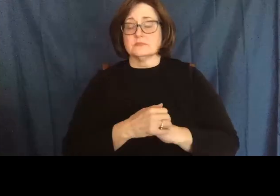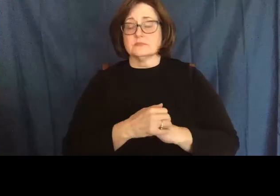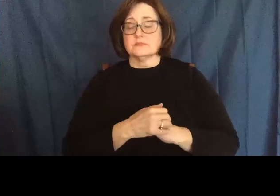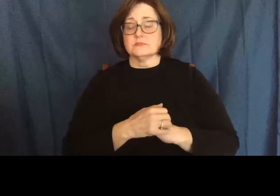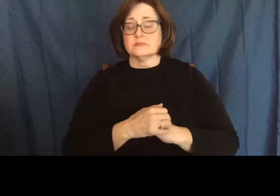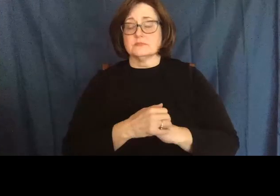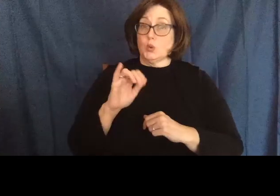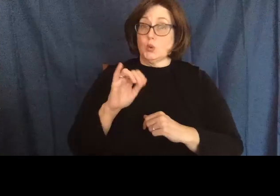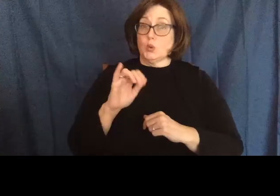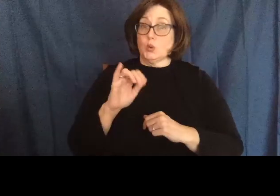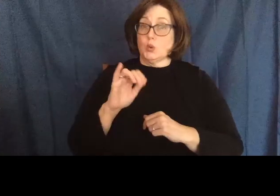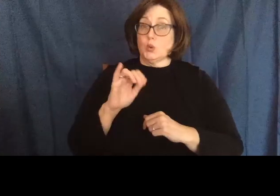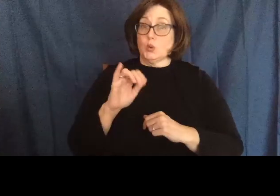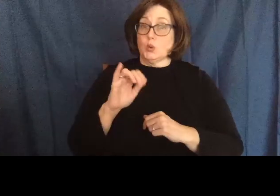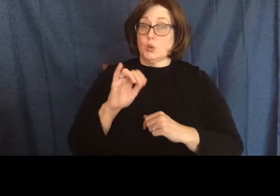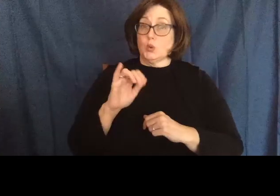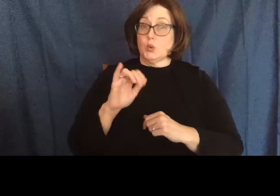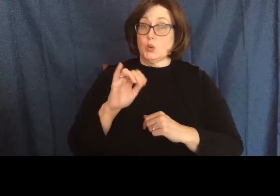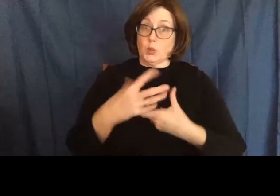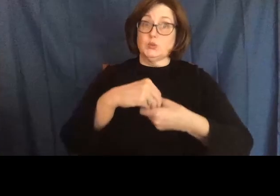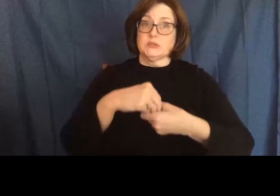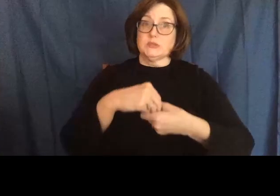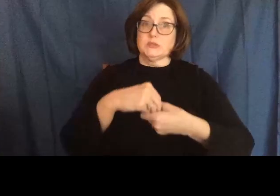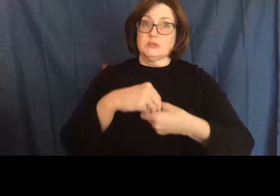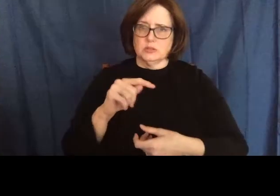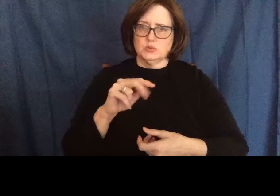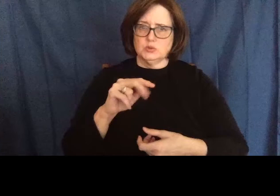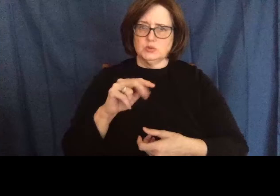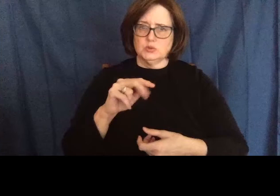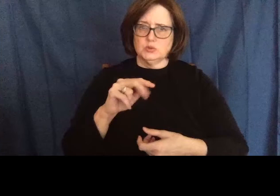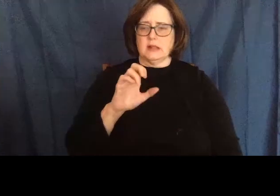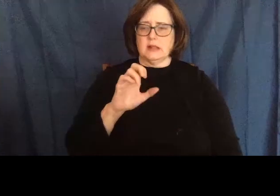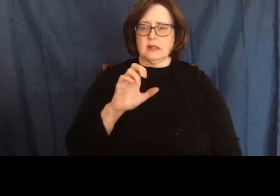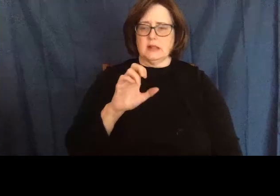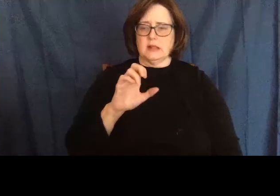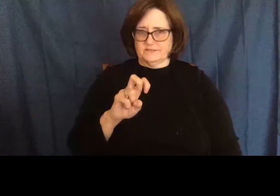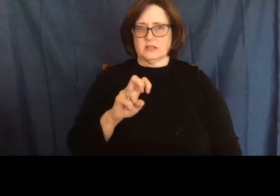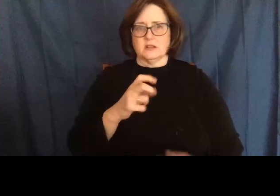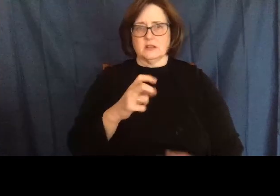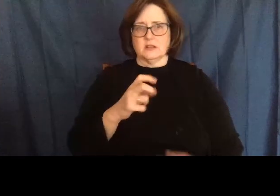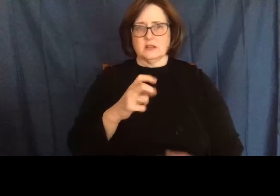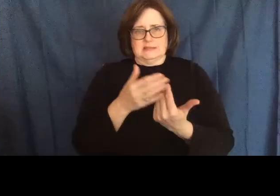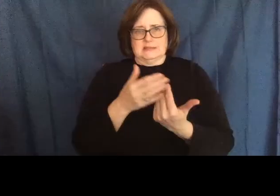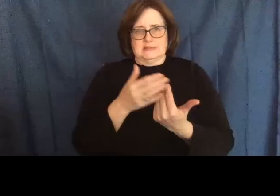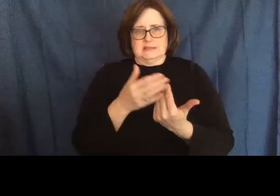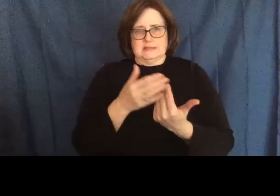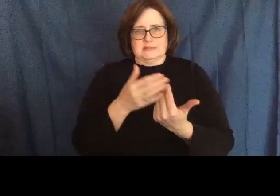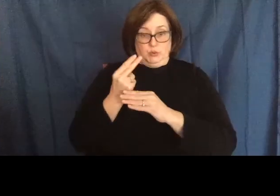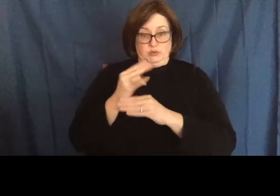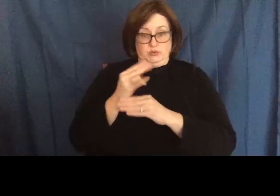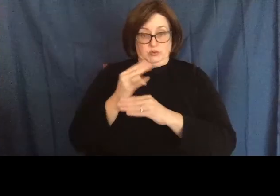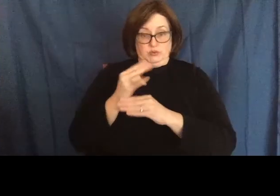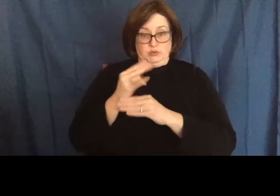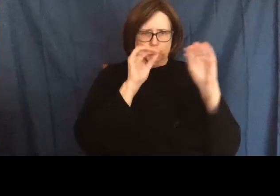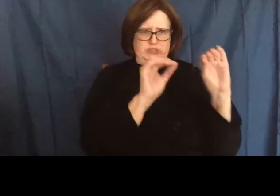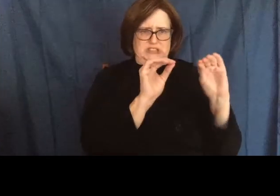pretty inclusive tool and something that we've made pretty easy for folks to teach. Let me just